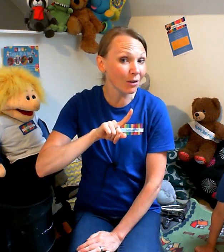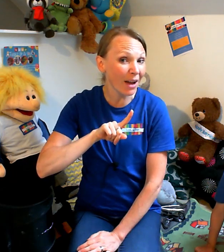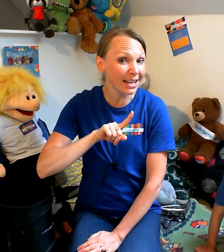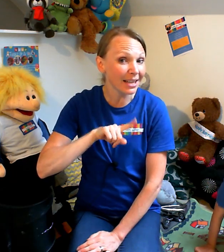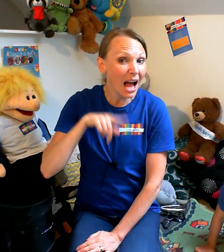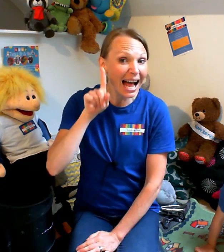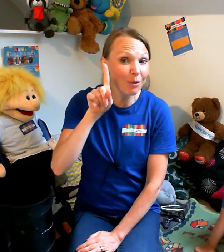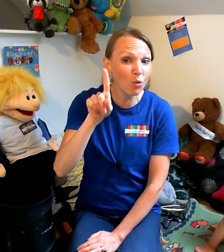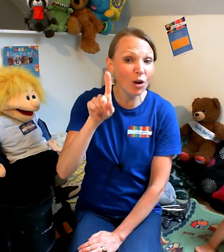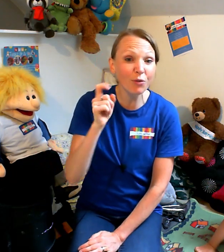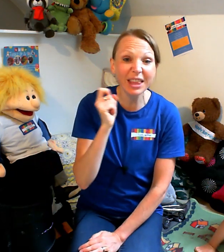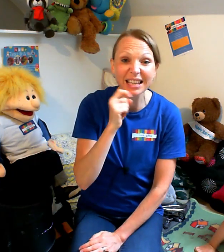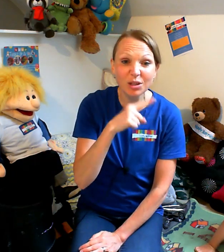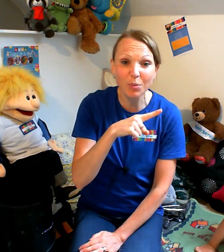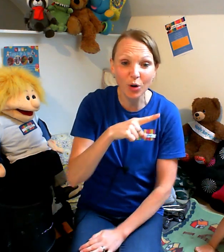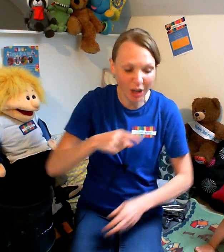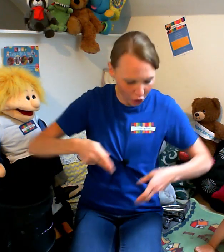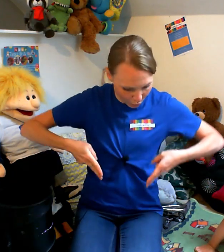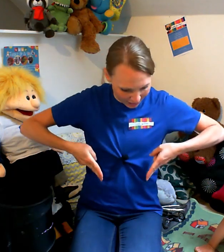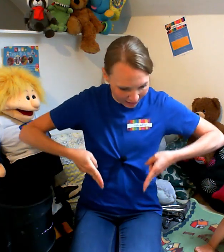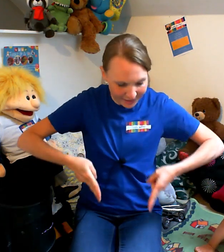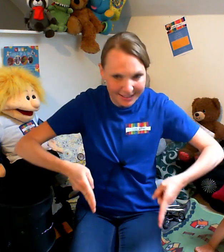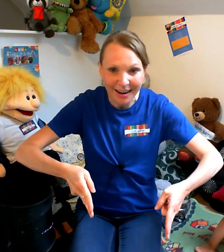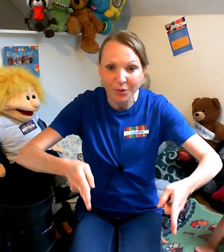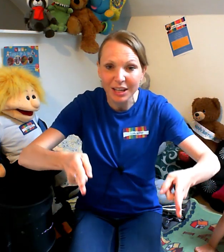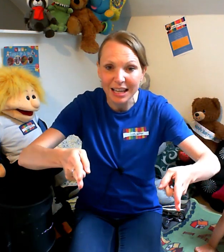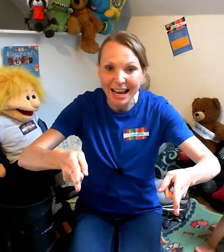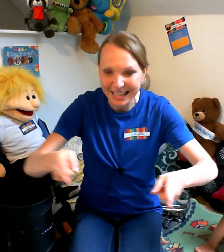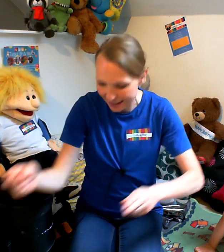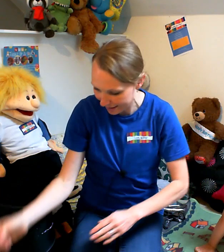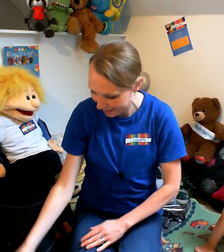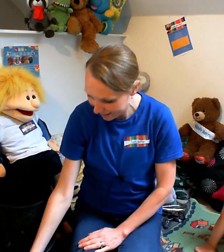face. And one for the little boy who lives down the lane.